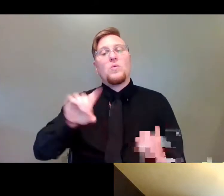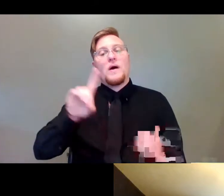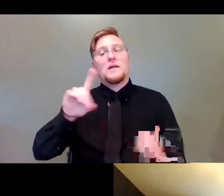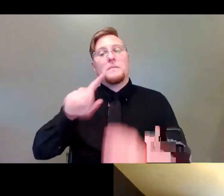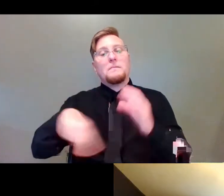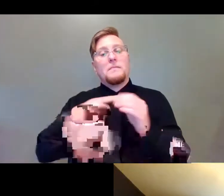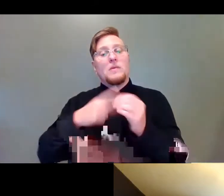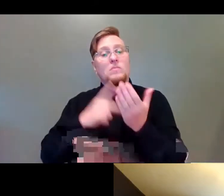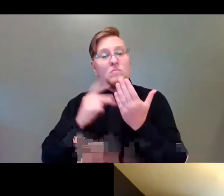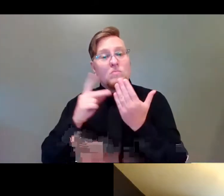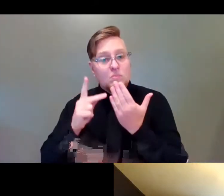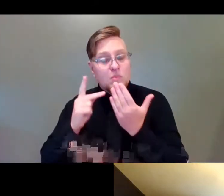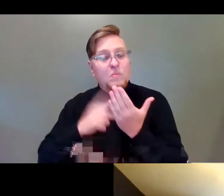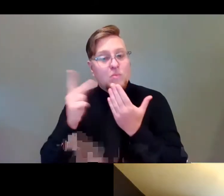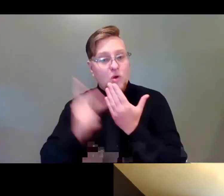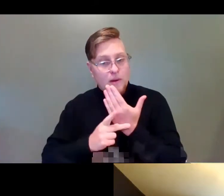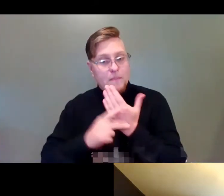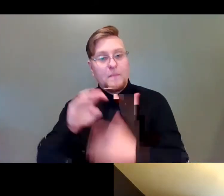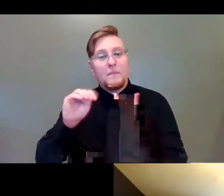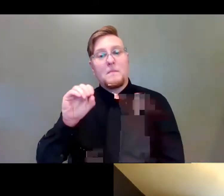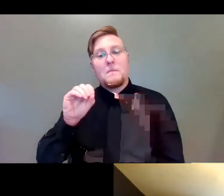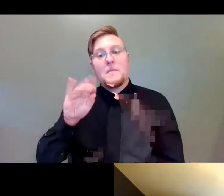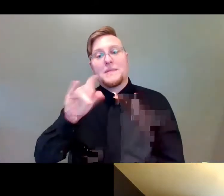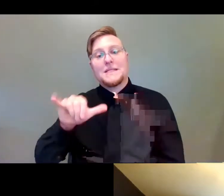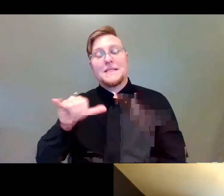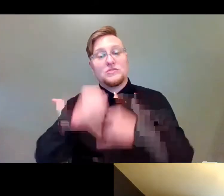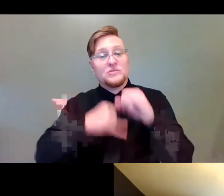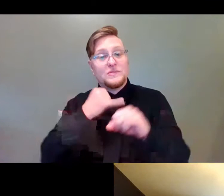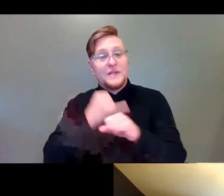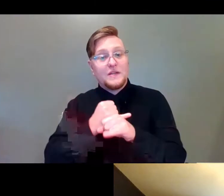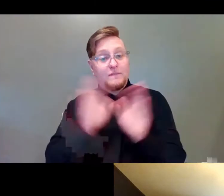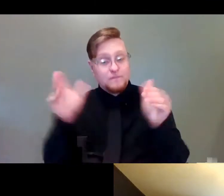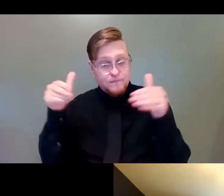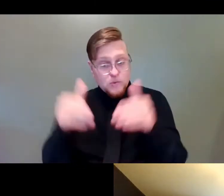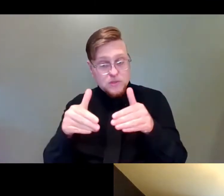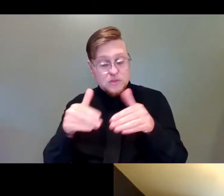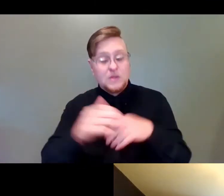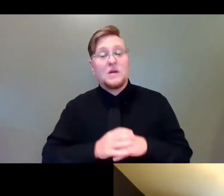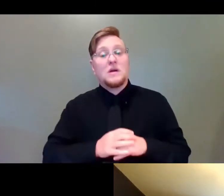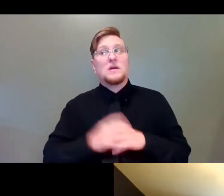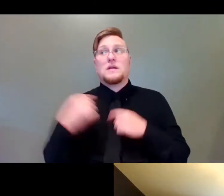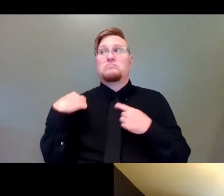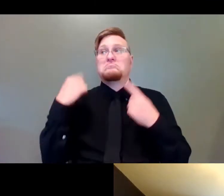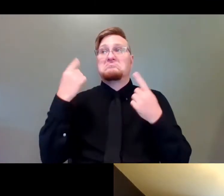programs that Mobility International USA does. And we've been doing this now, it's going to be,